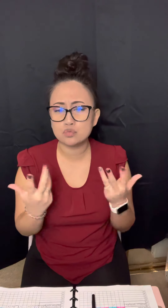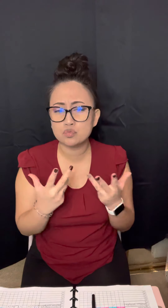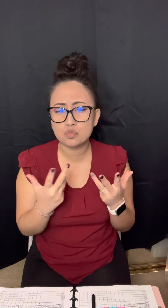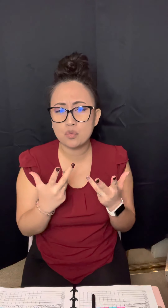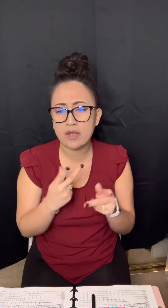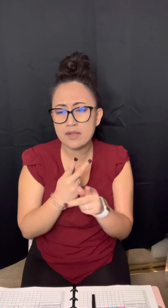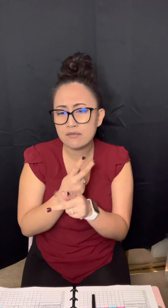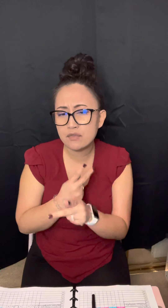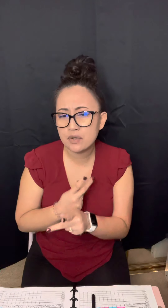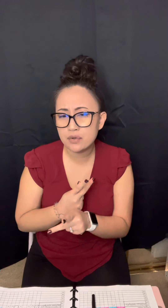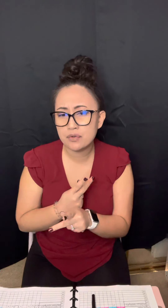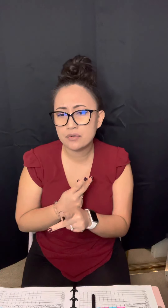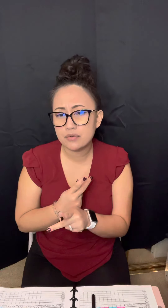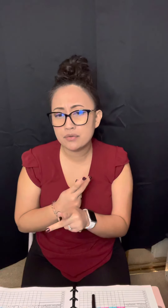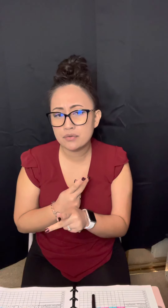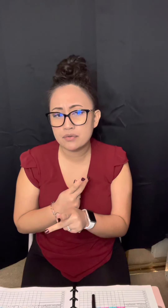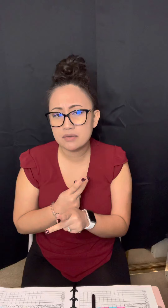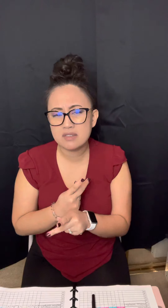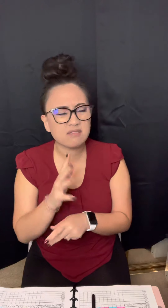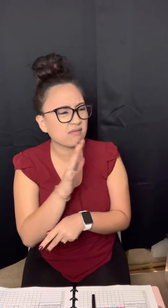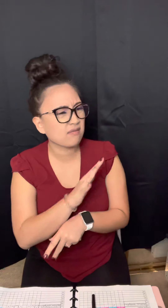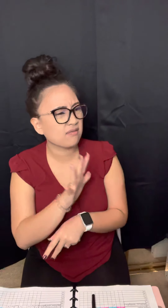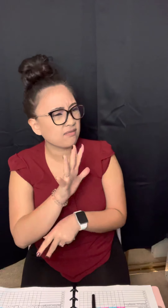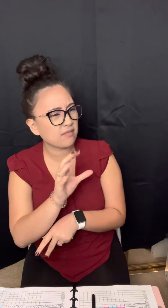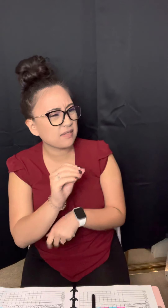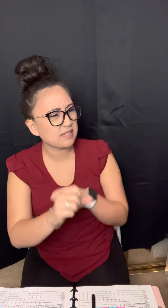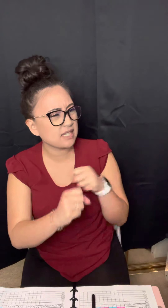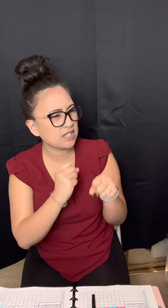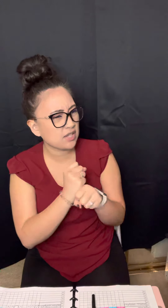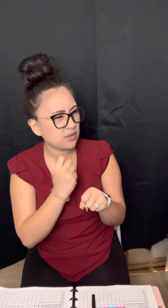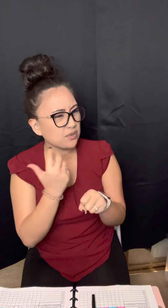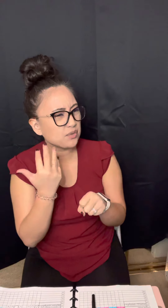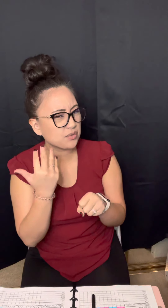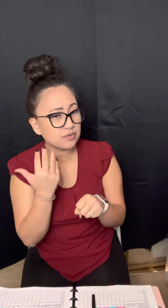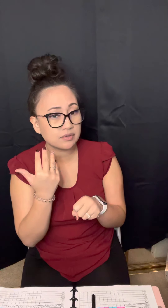away like 50 years. Well, we have to put this year. So what is this year?